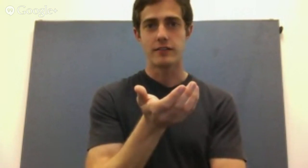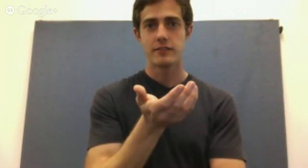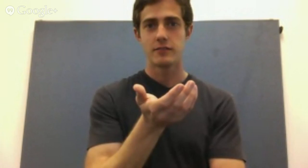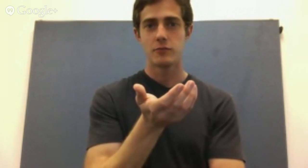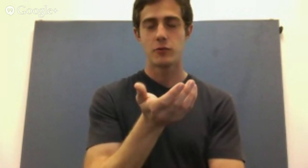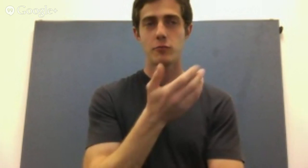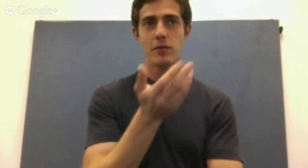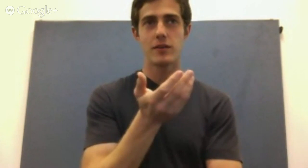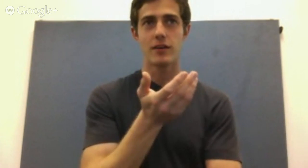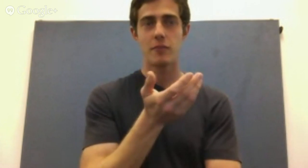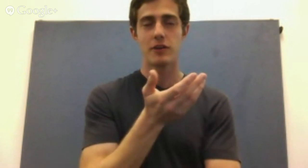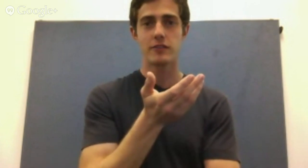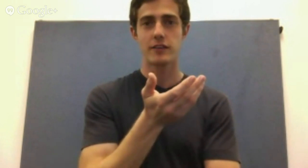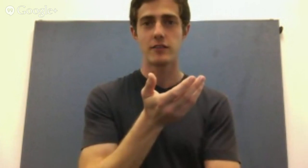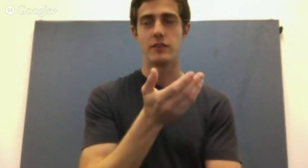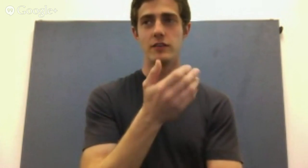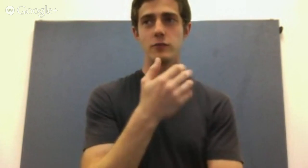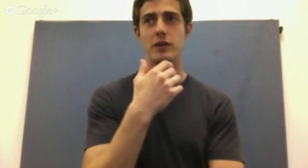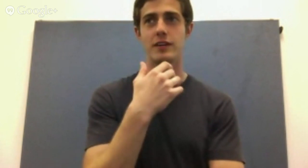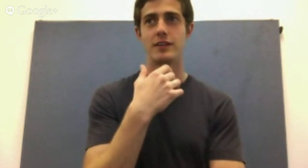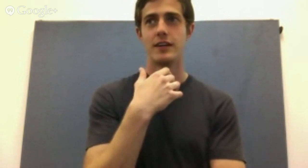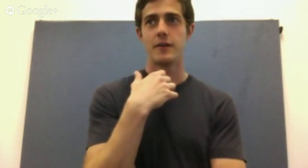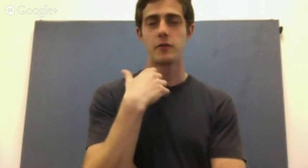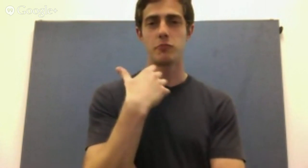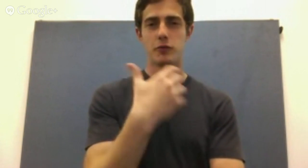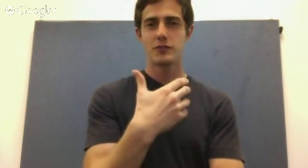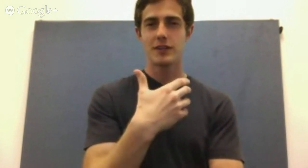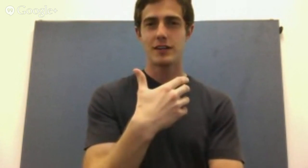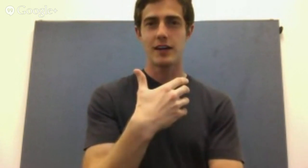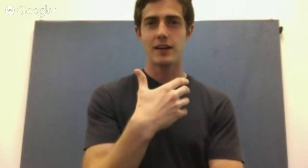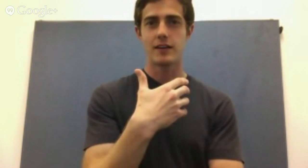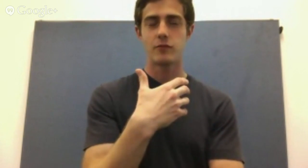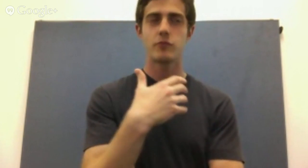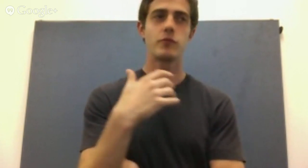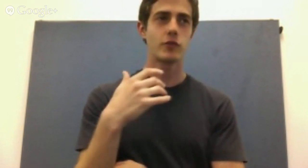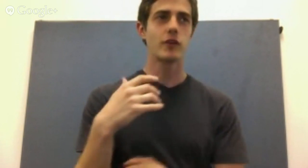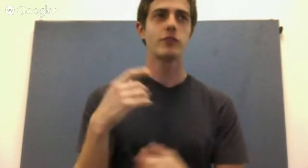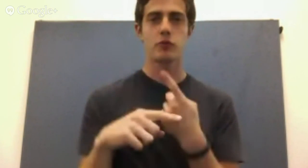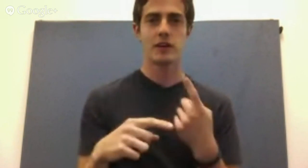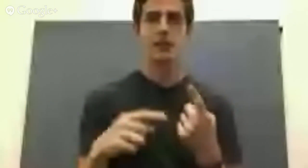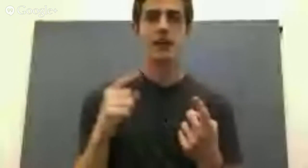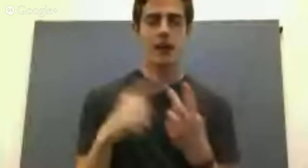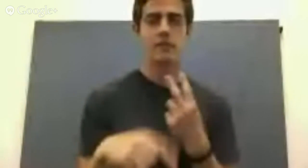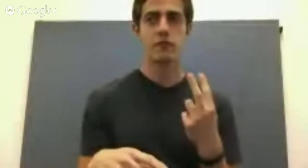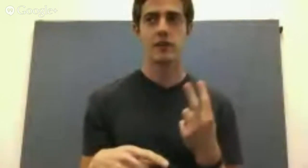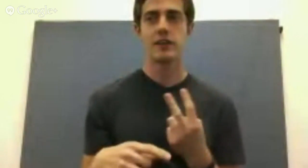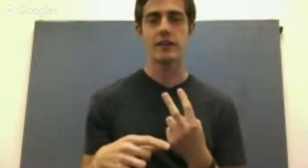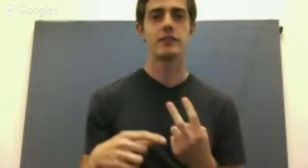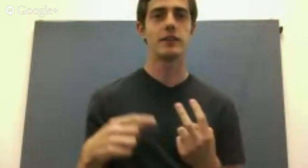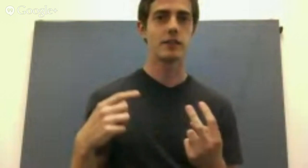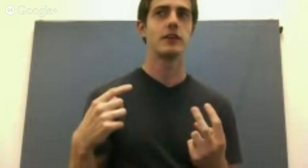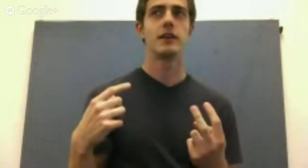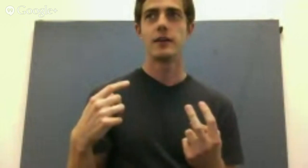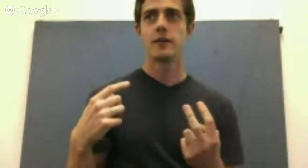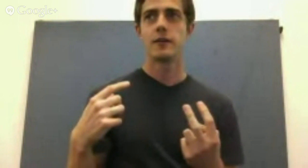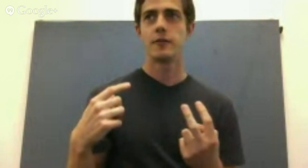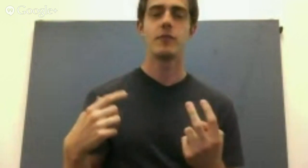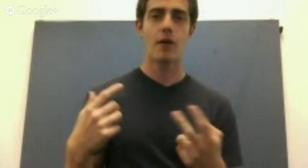audience, which maybe I'm being selective in this, but Blue Sunny Day, songs like Blue Sunny Day, I Feel Fantastic,